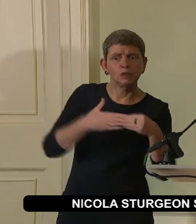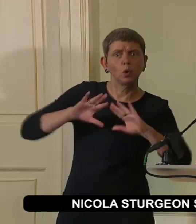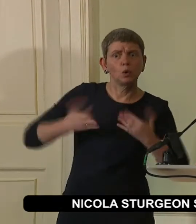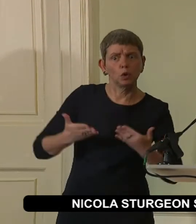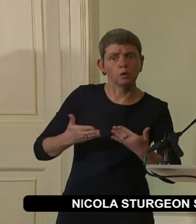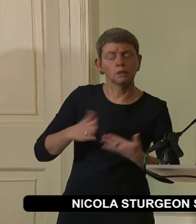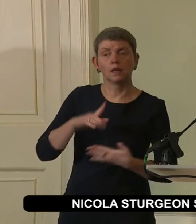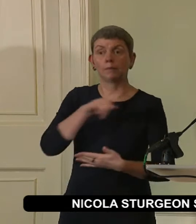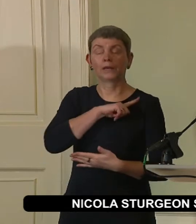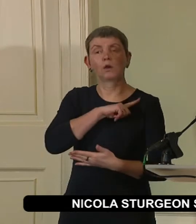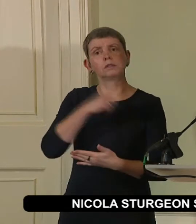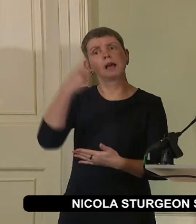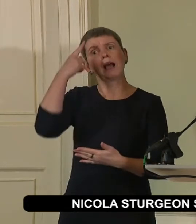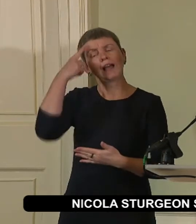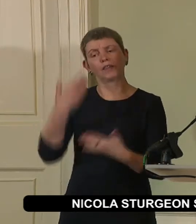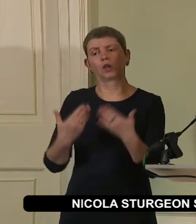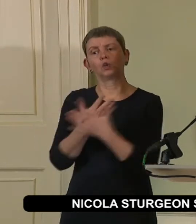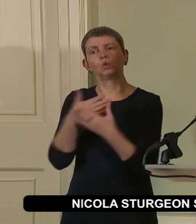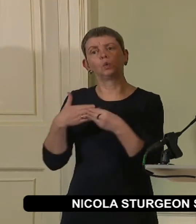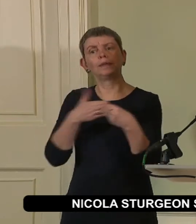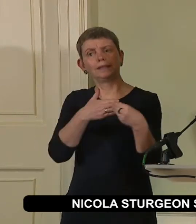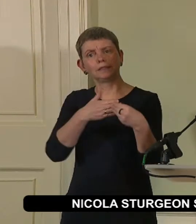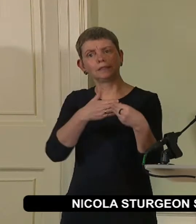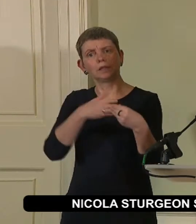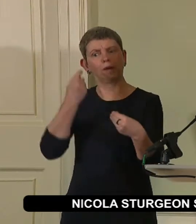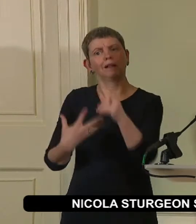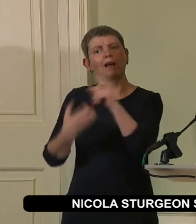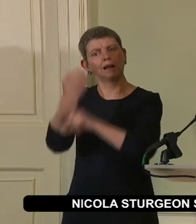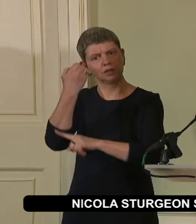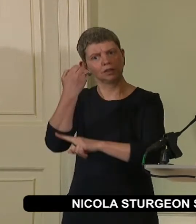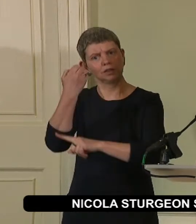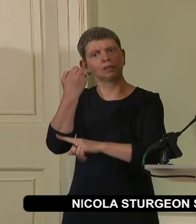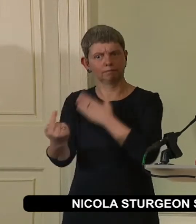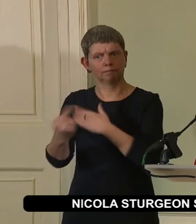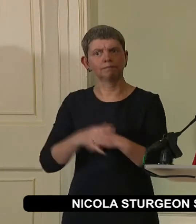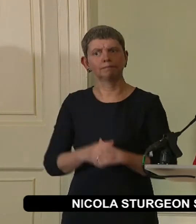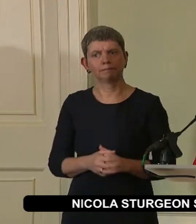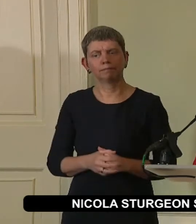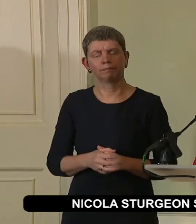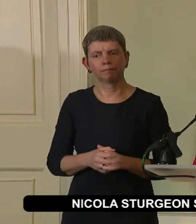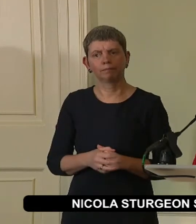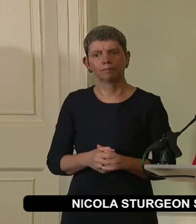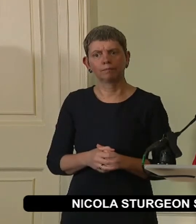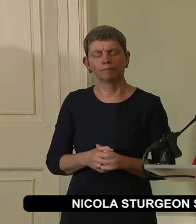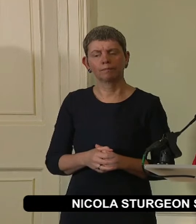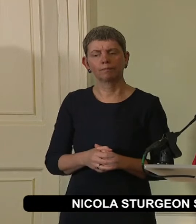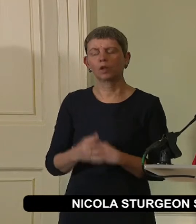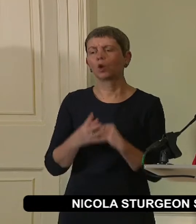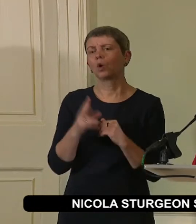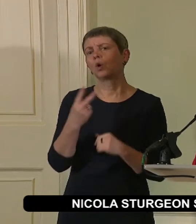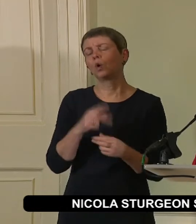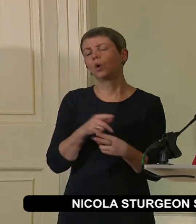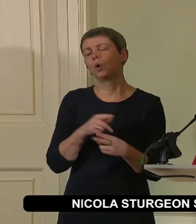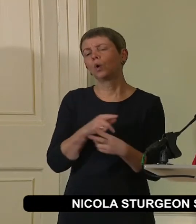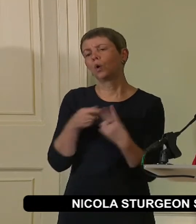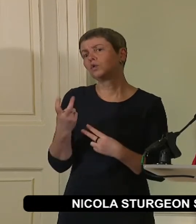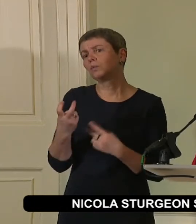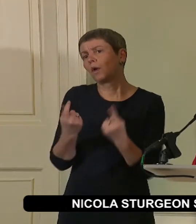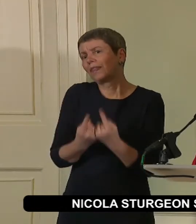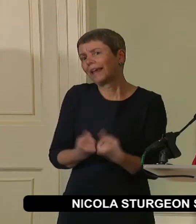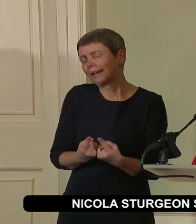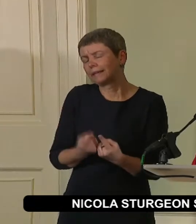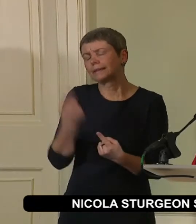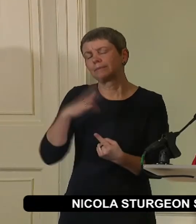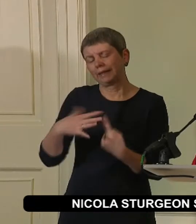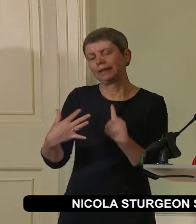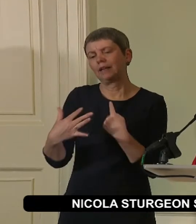steer us, I believe, successfully on that path. Now, there are two further reflections that have weighed in